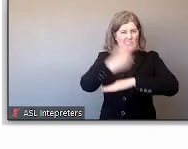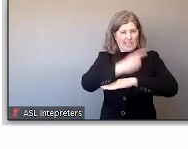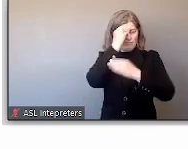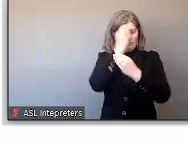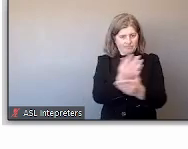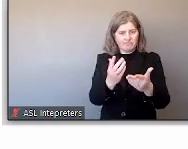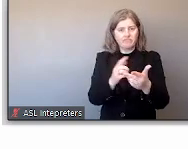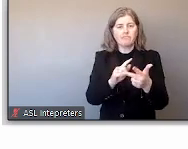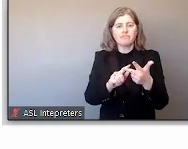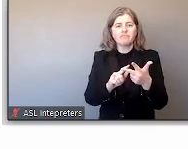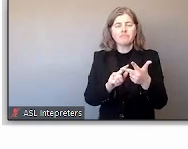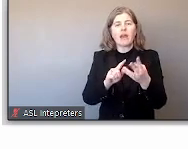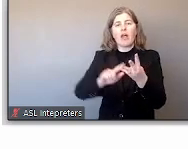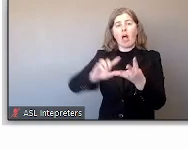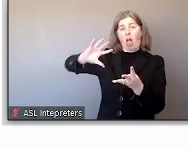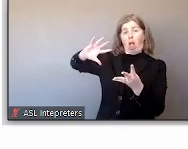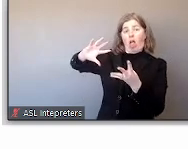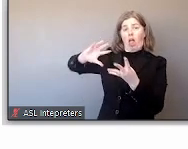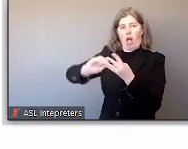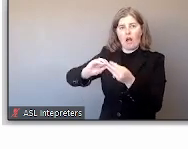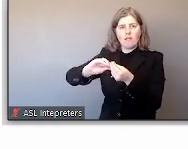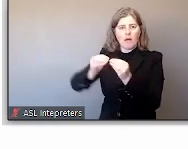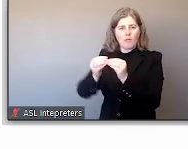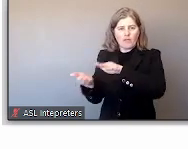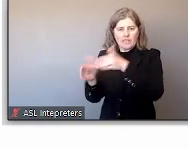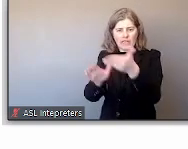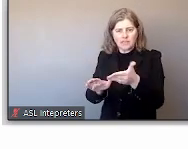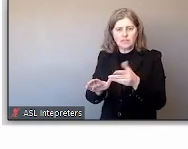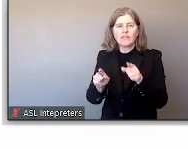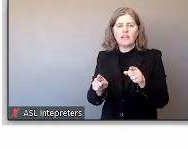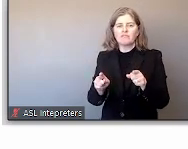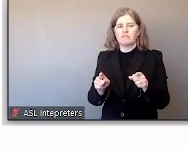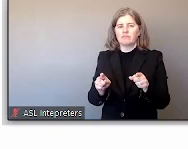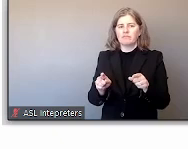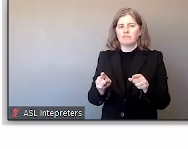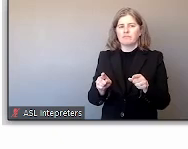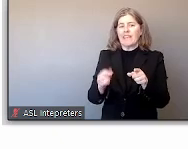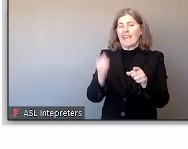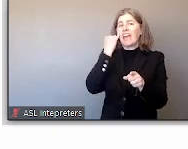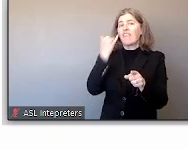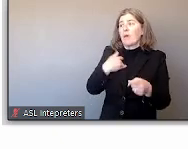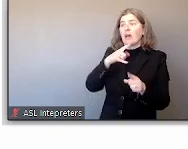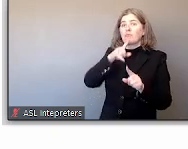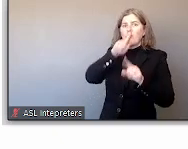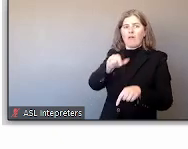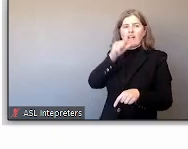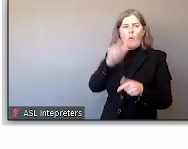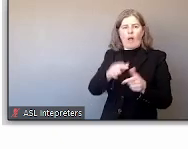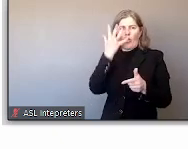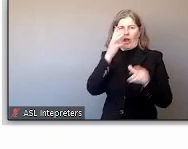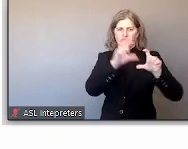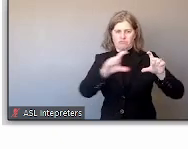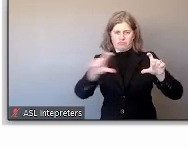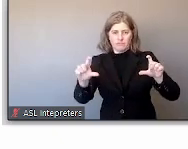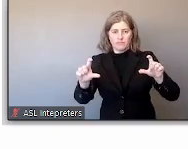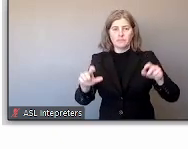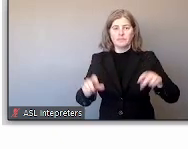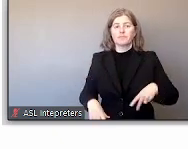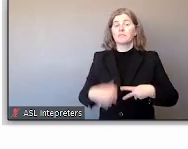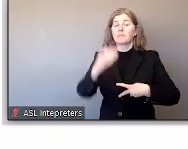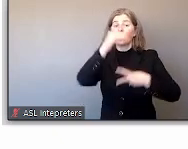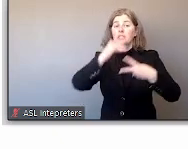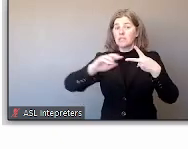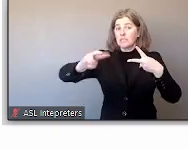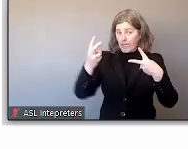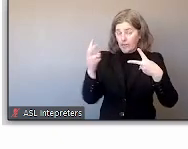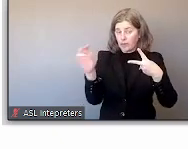the cumulative number of deaths. This is what it would have looked like had we reported yesterday. And then of secondary importance, and we'll talk about